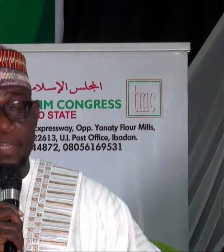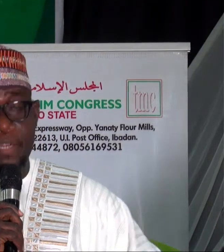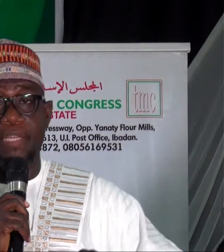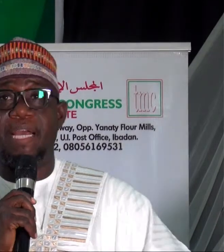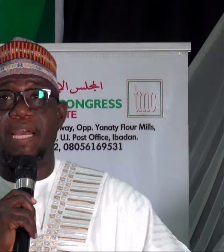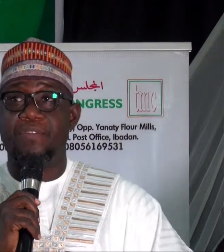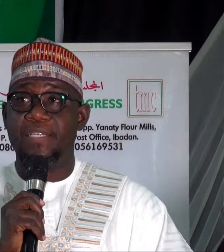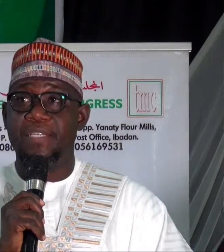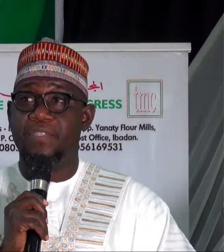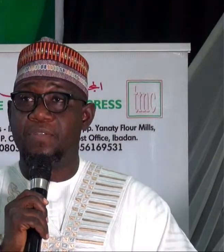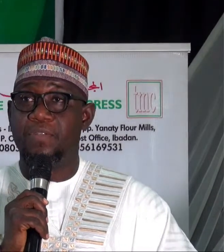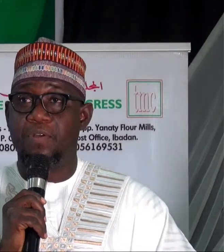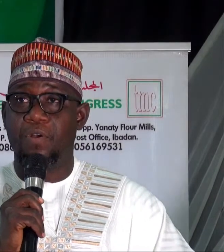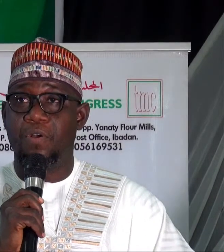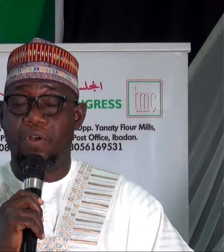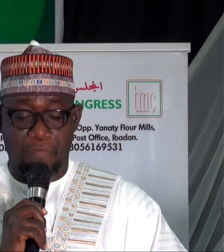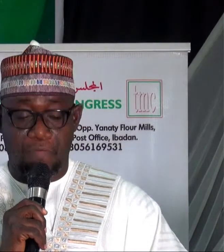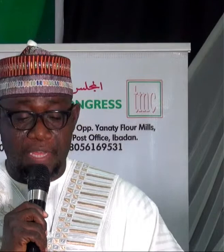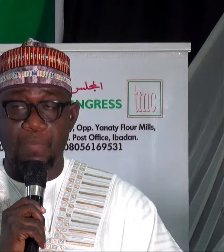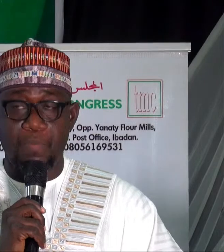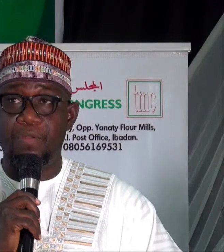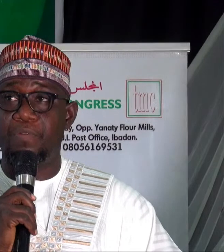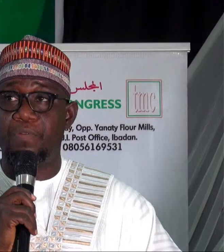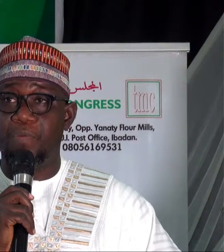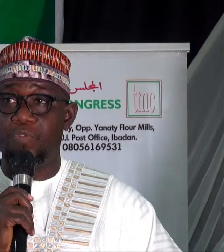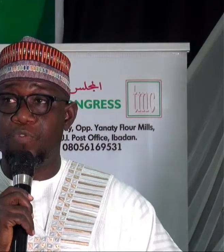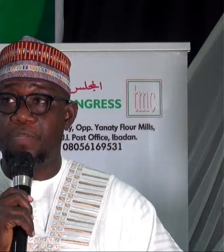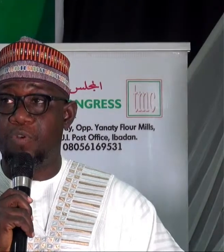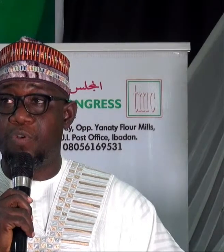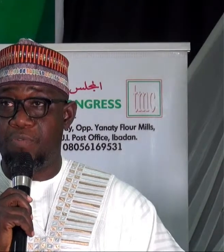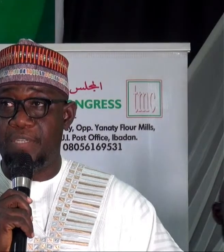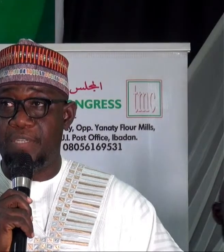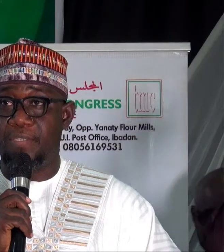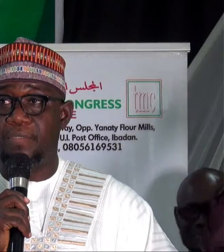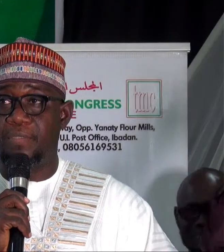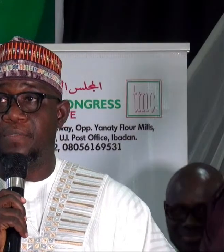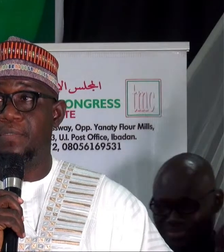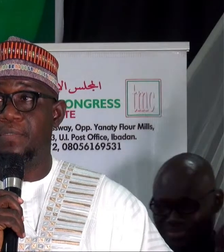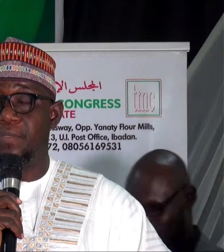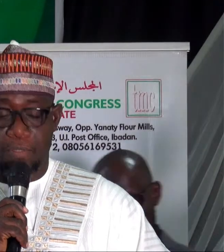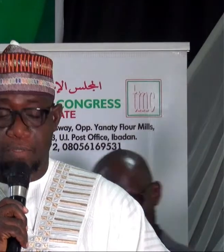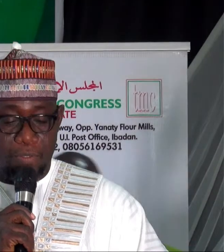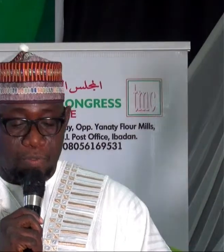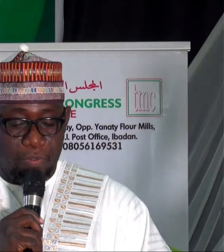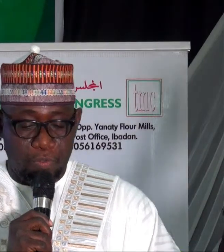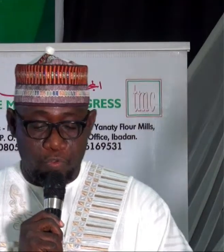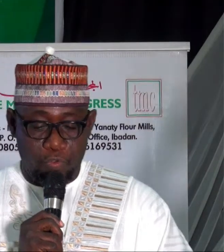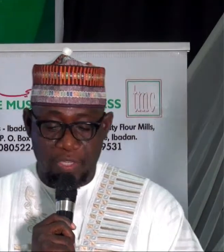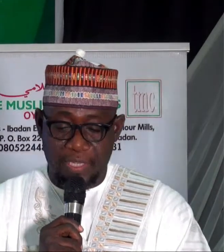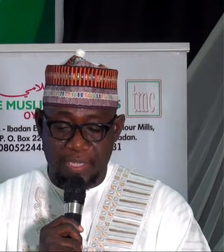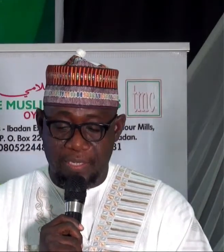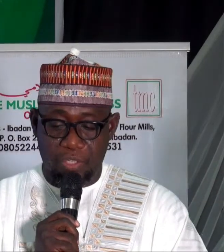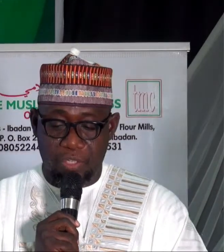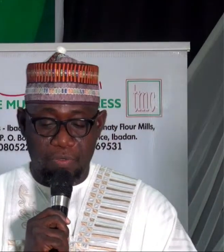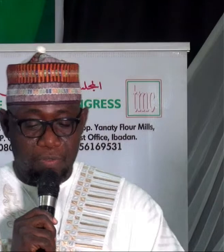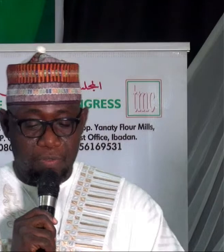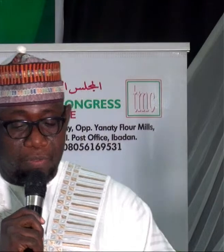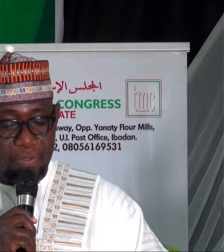bindi address of the Amir of the Muslim Congress to this